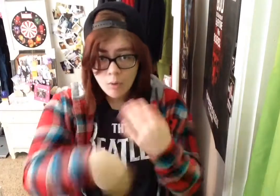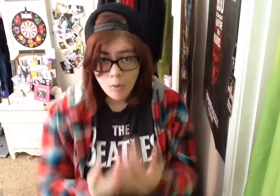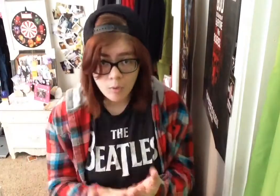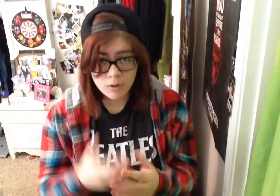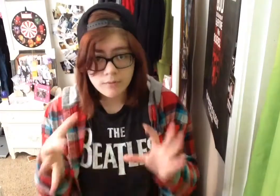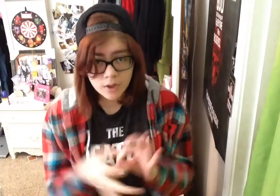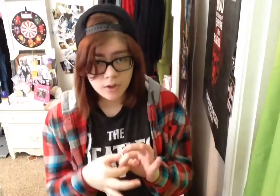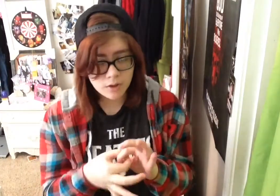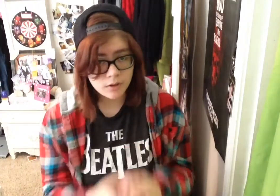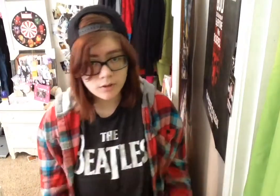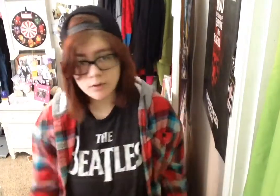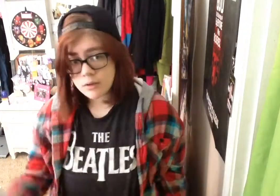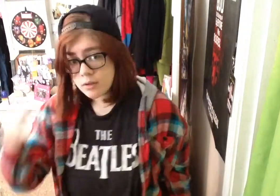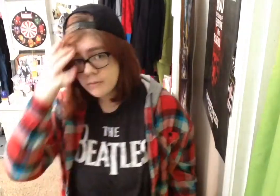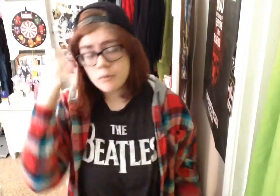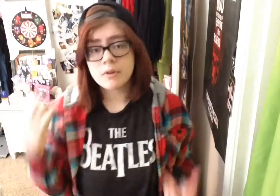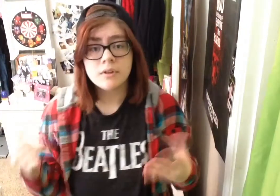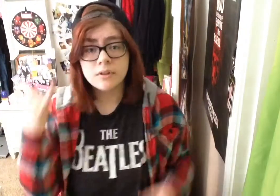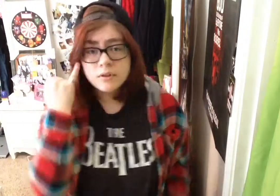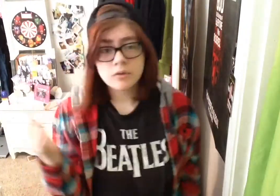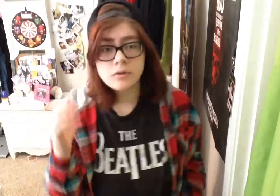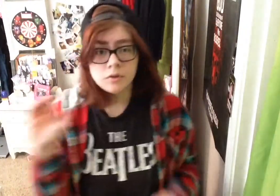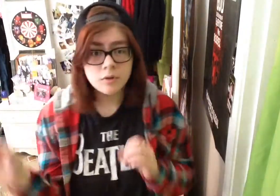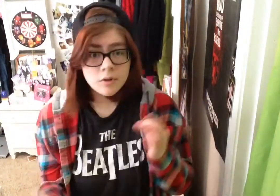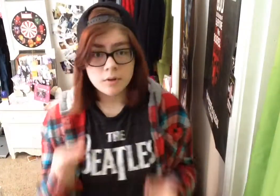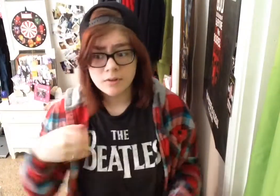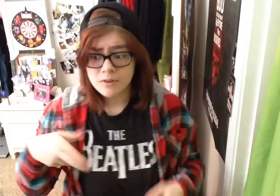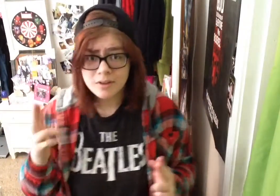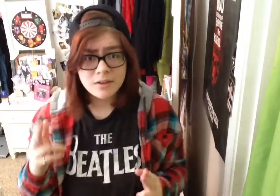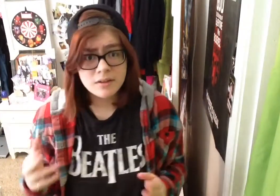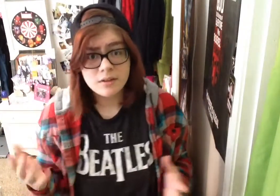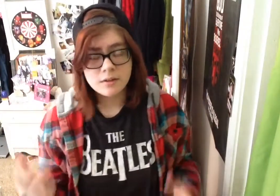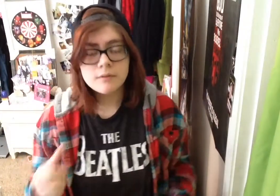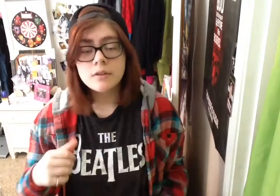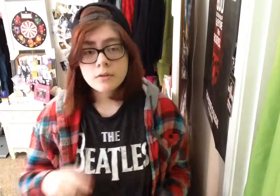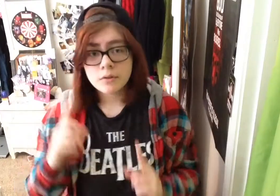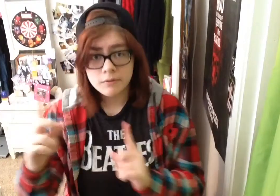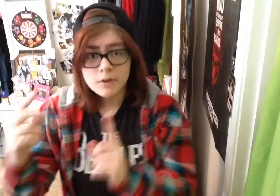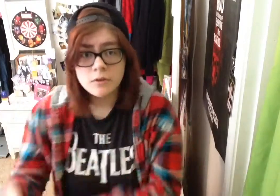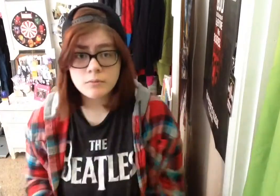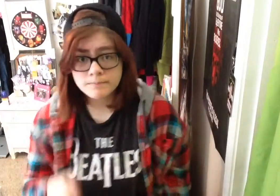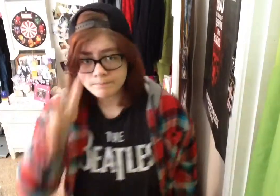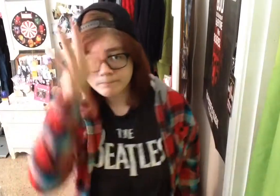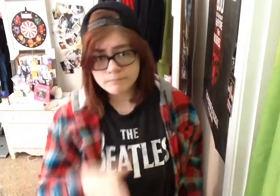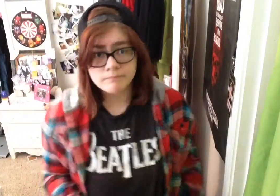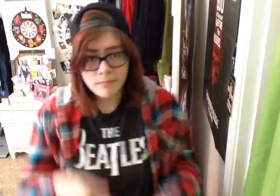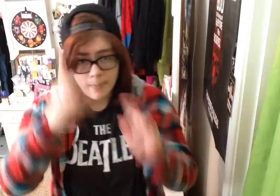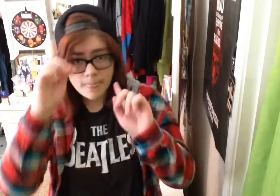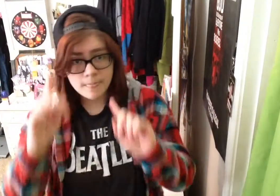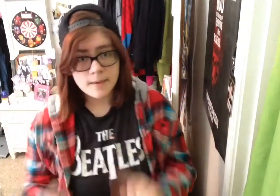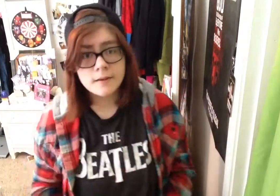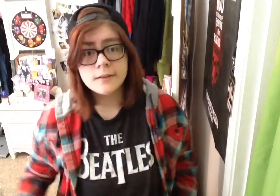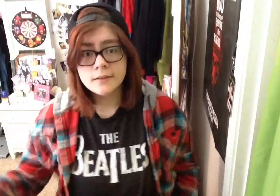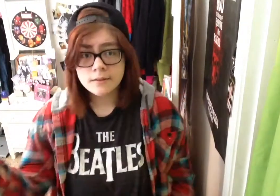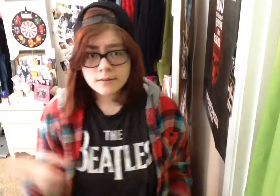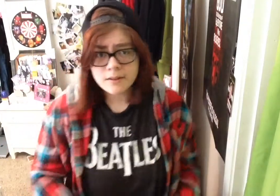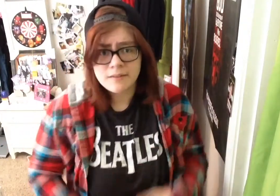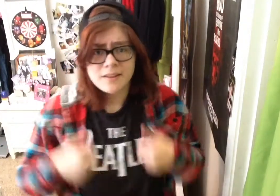whole affair. But what if he decides to shoot? Then I'm a goner. No, you'll follow suit if he's truly a man of honor. To take someone's life, that is